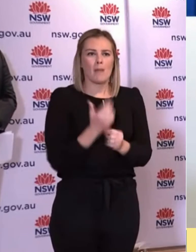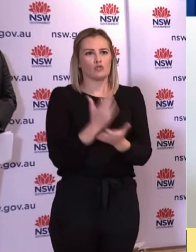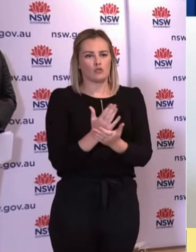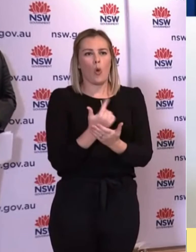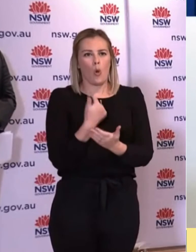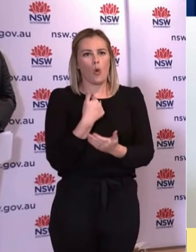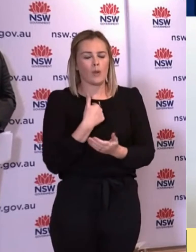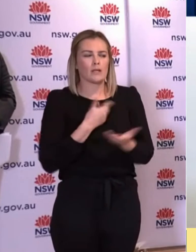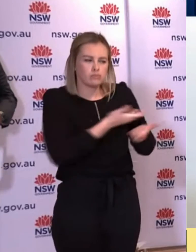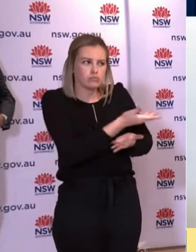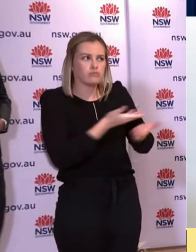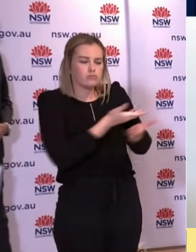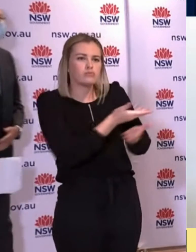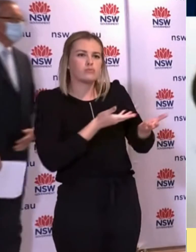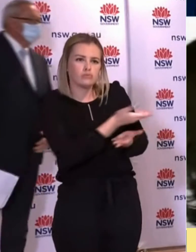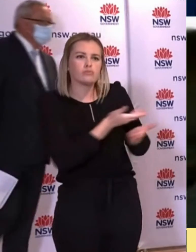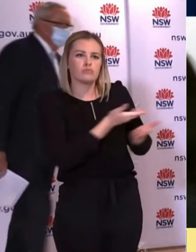supported. Minister.